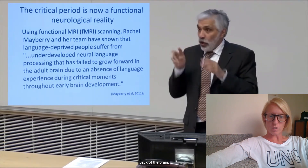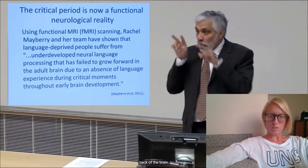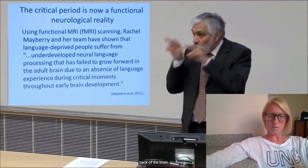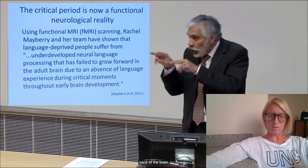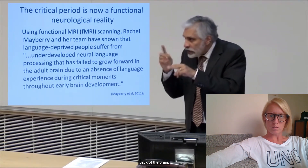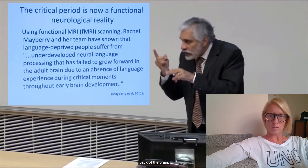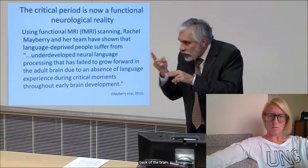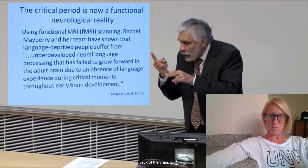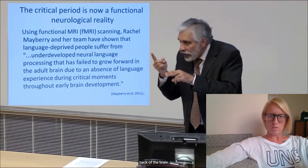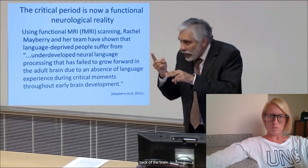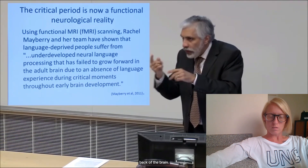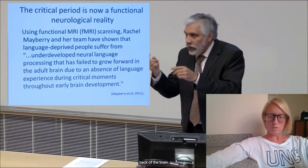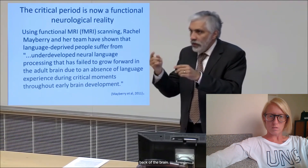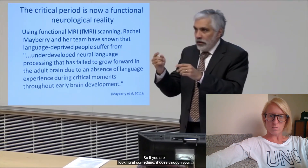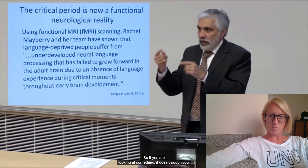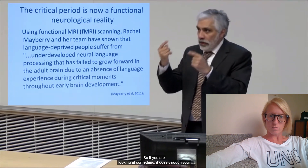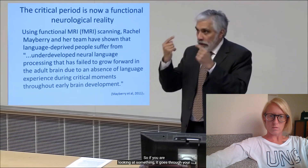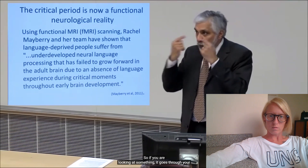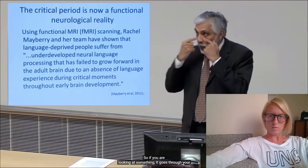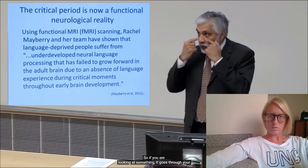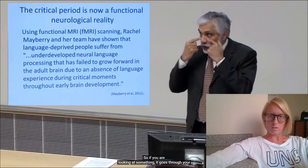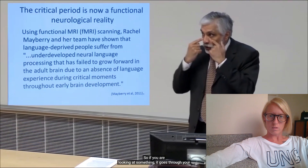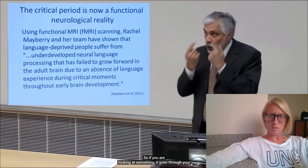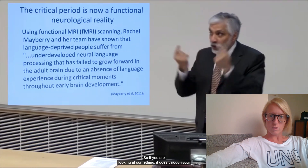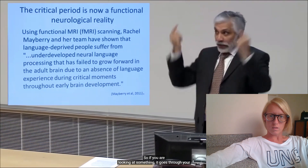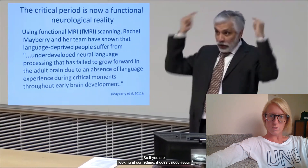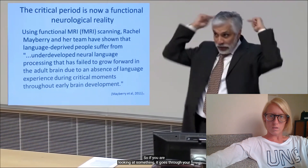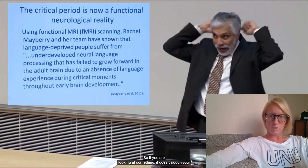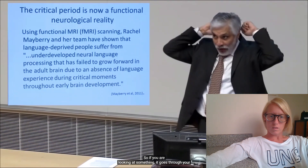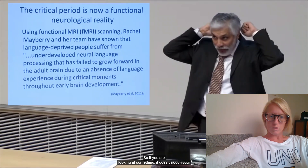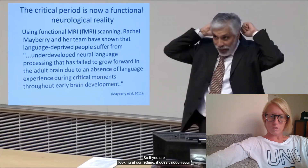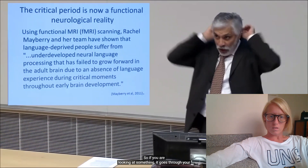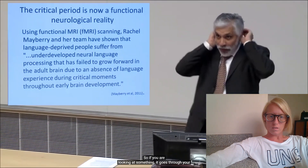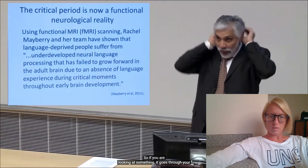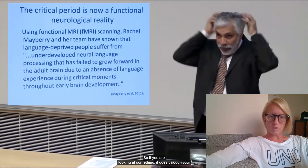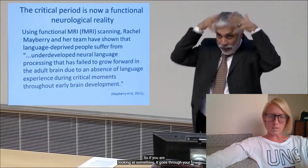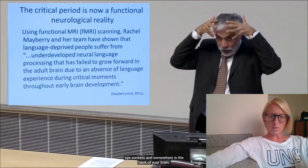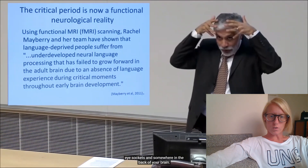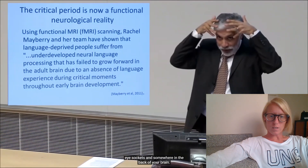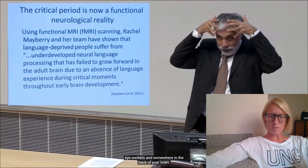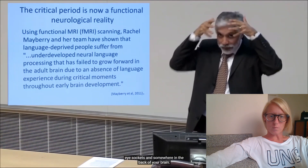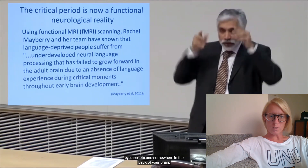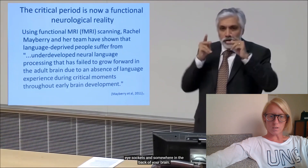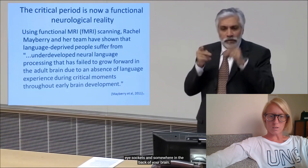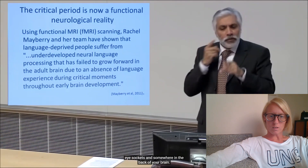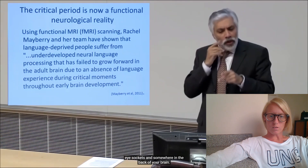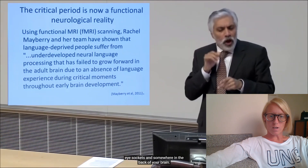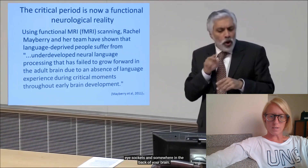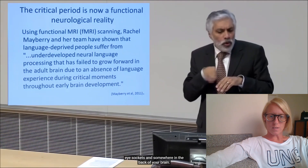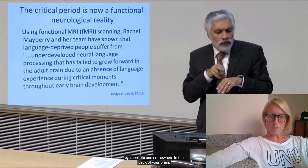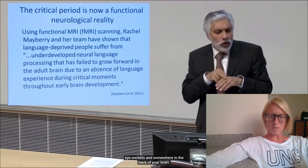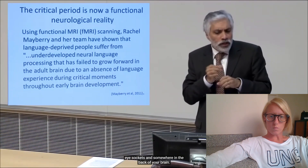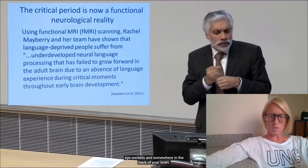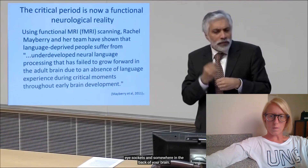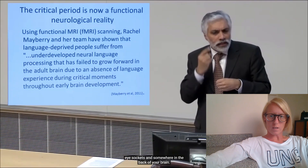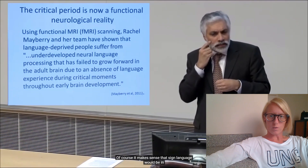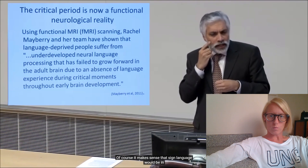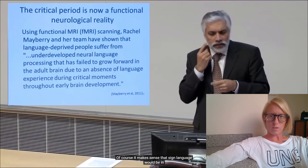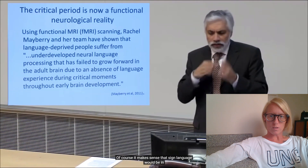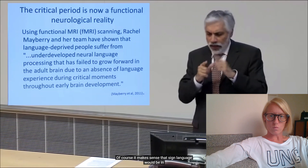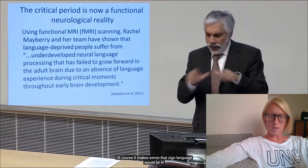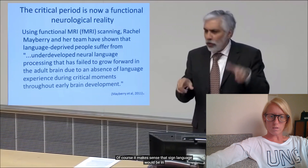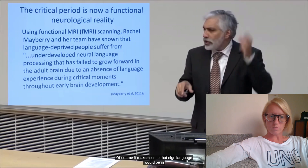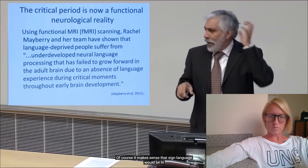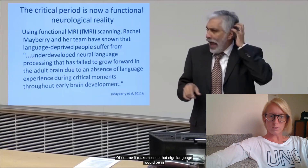back of the brain. So if you're looking at something, it goes through your eye sockets and somewhere to the back of your brain.